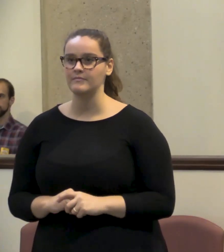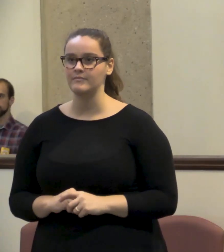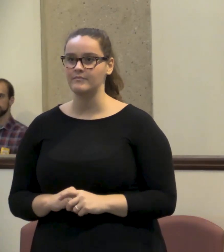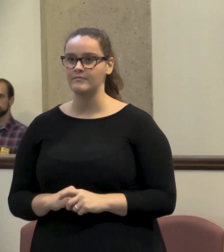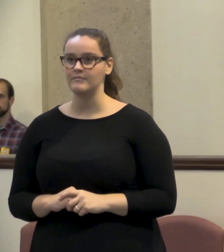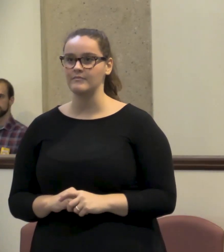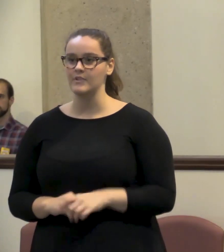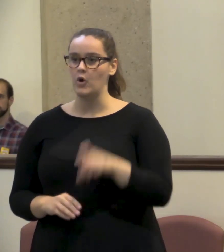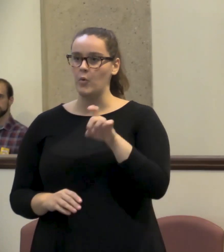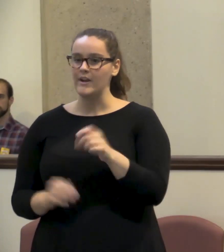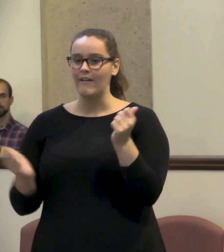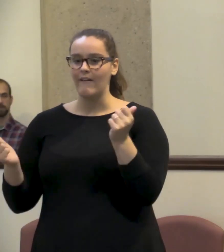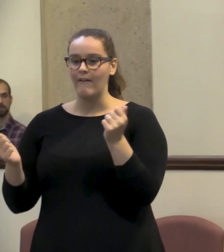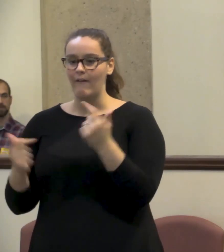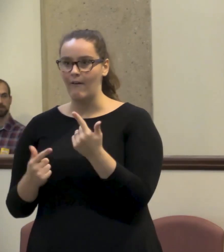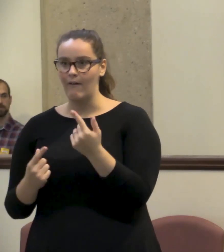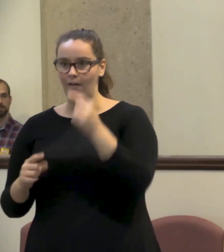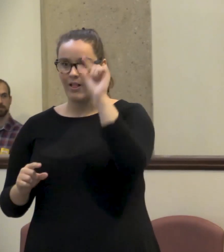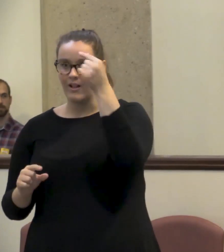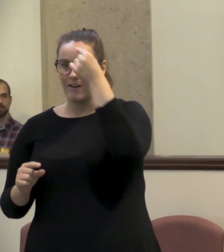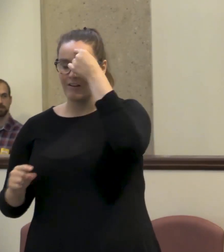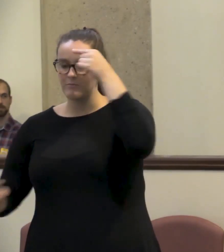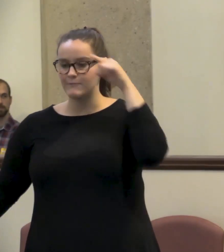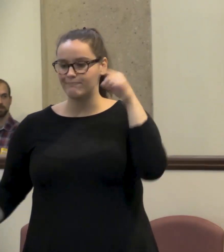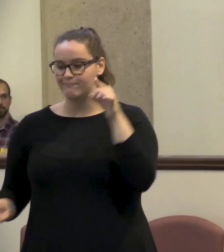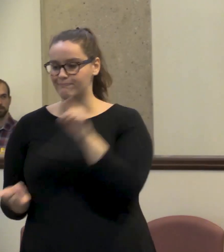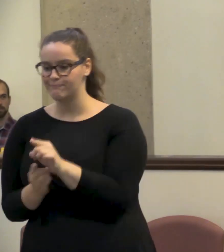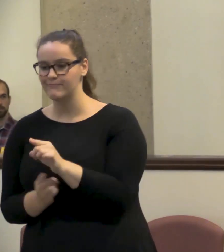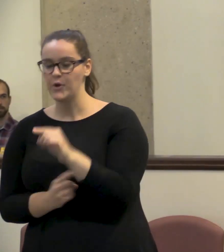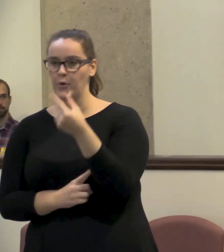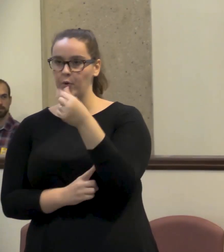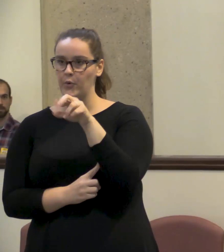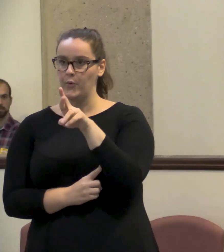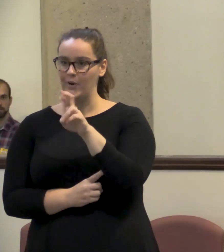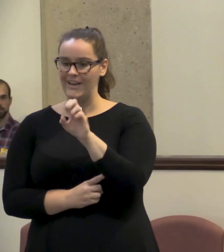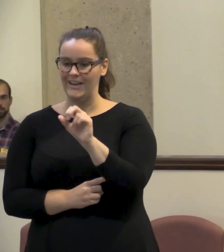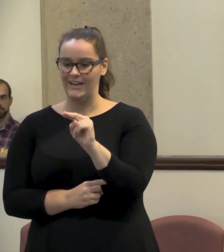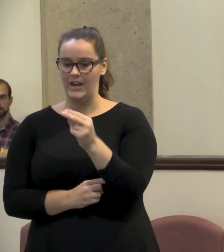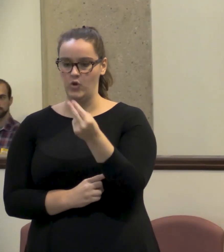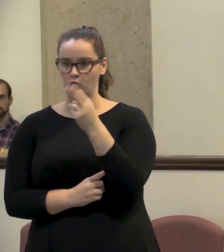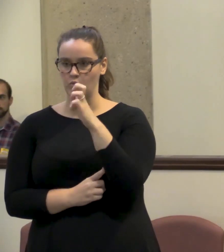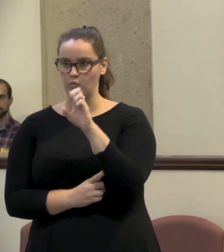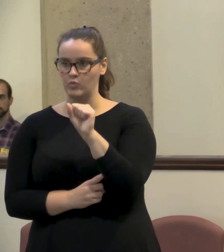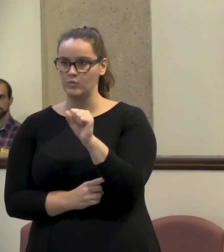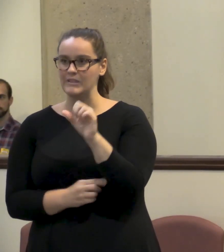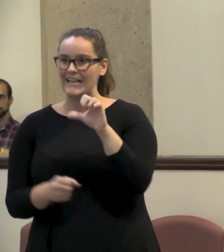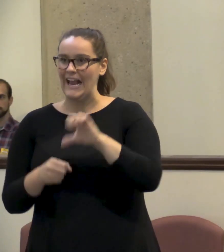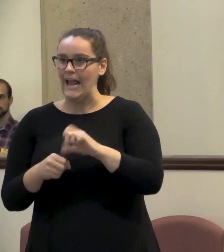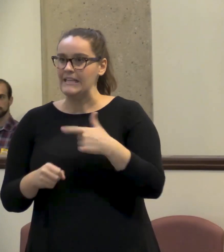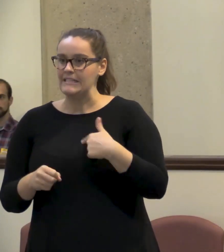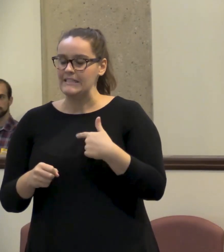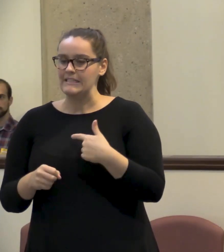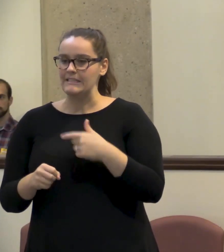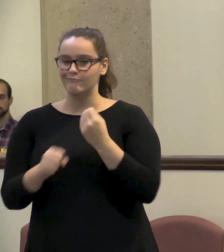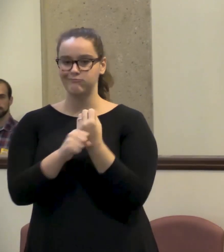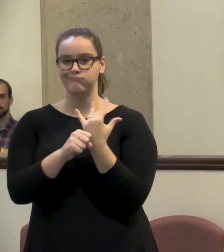We need every level of government to be dramatically reducing greenhouse gas emissions so we can get to, you know, an